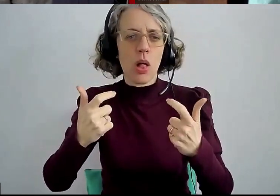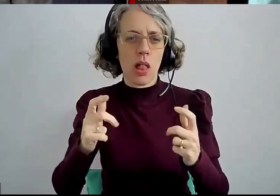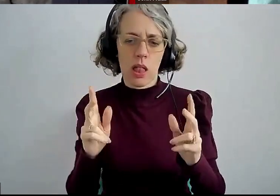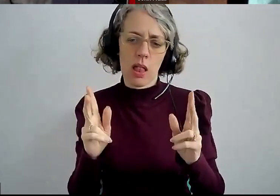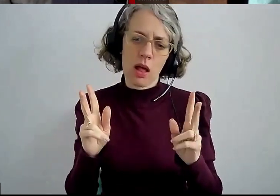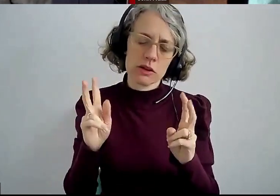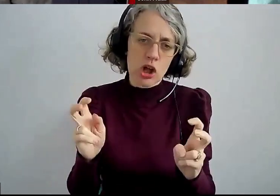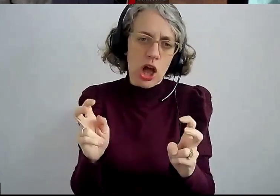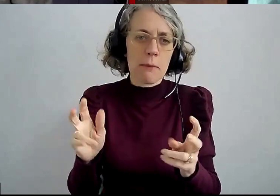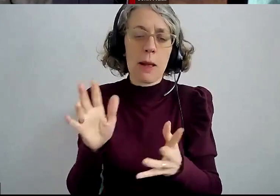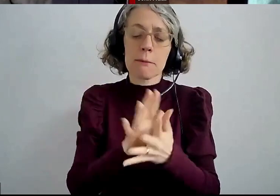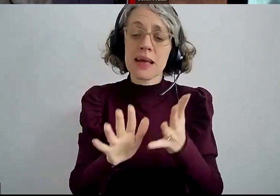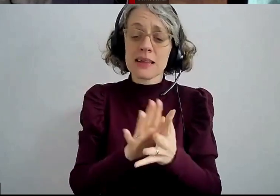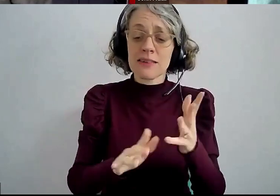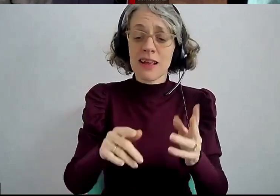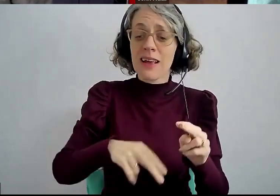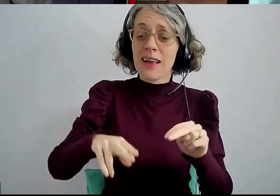get